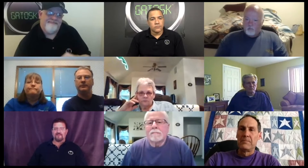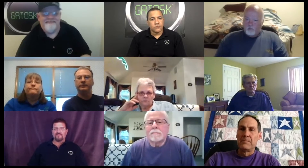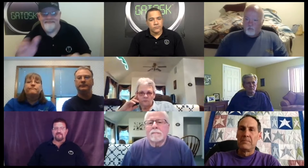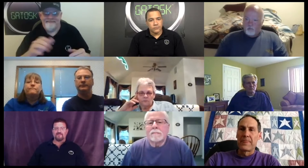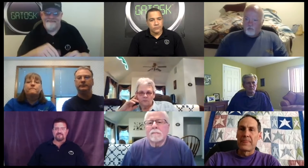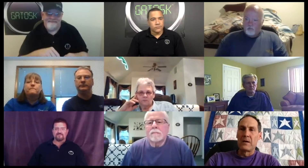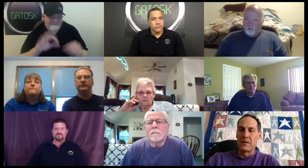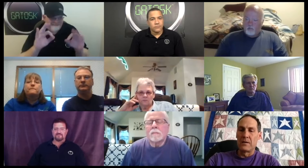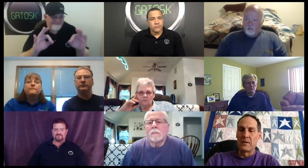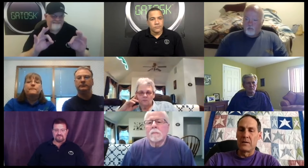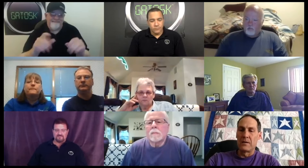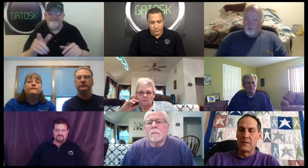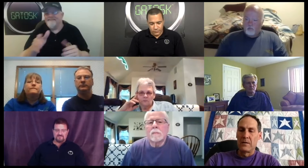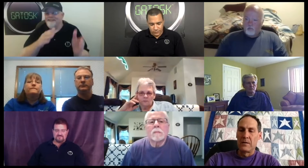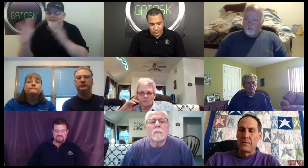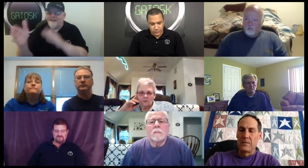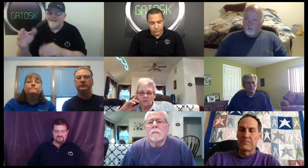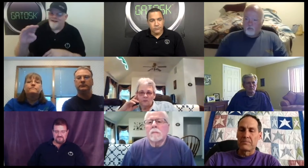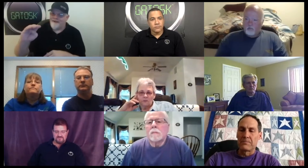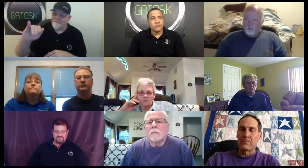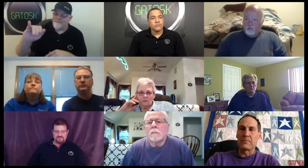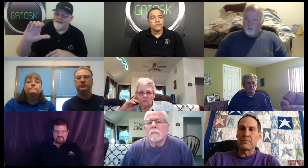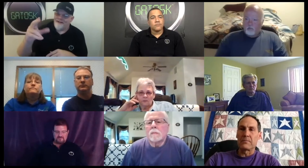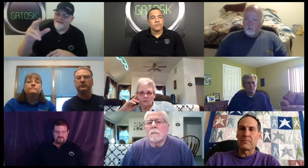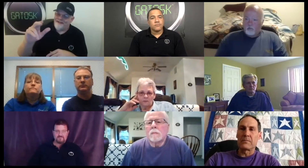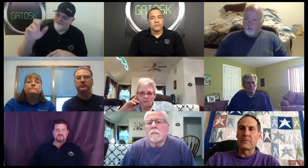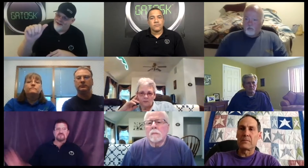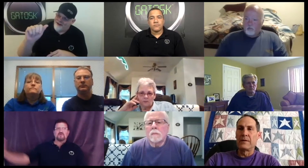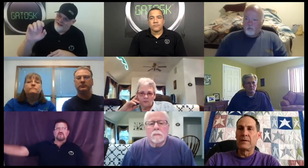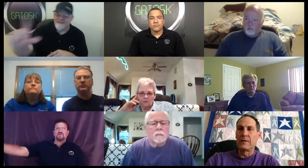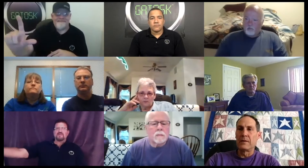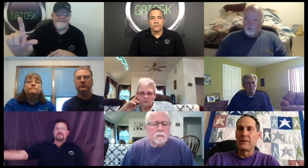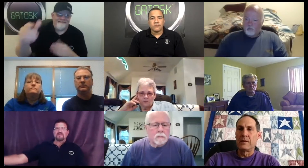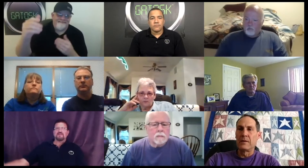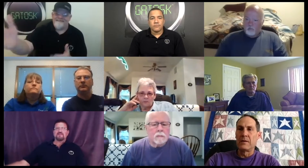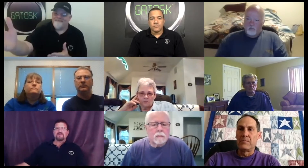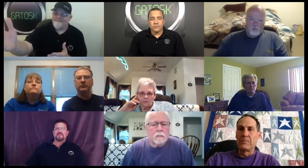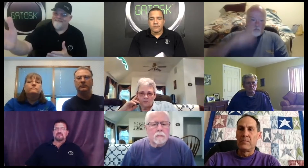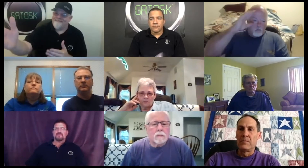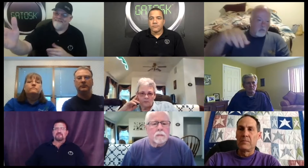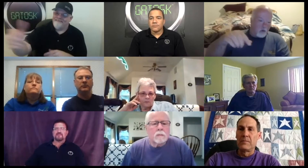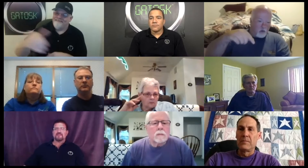Great. Okay, great. On to Michael. You can go ahead.